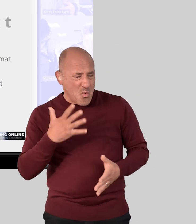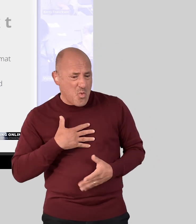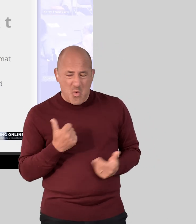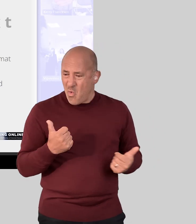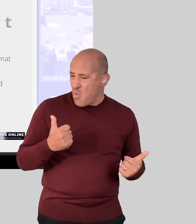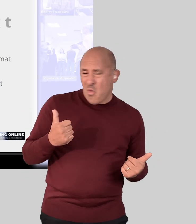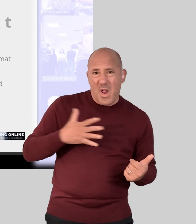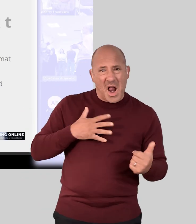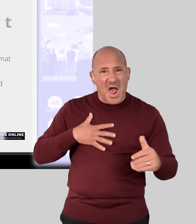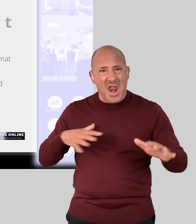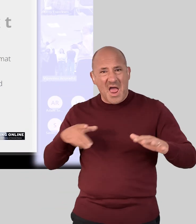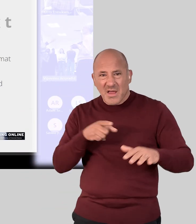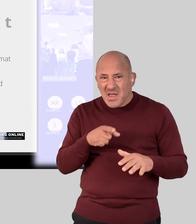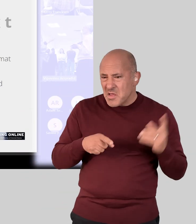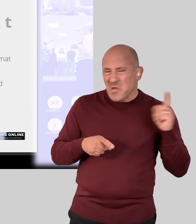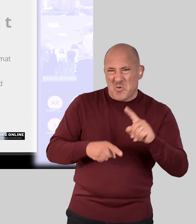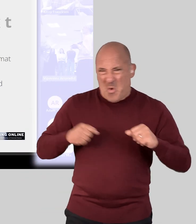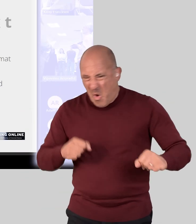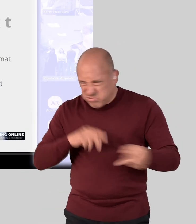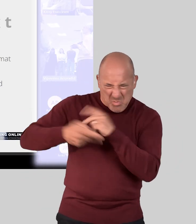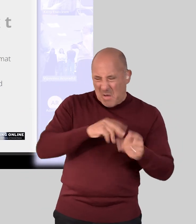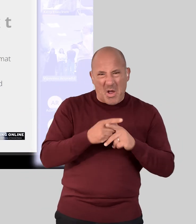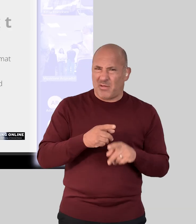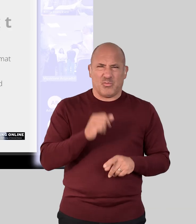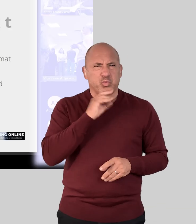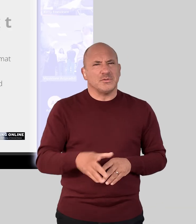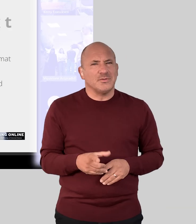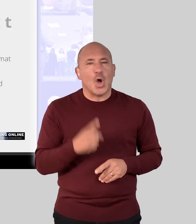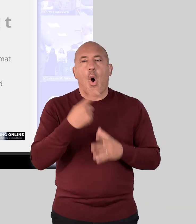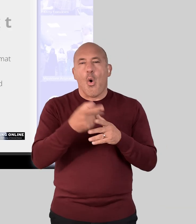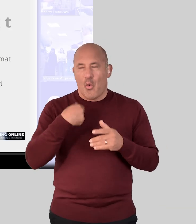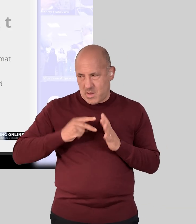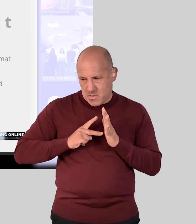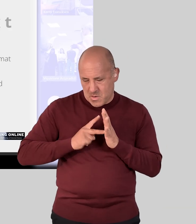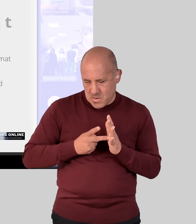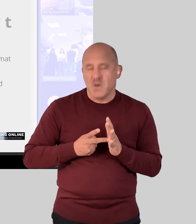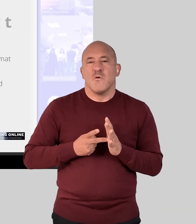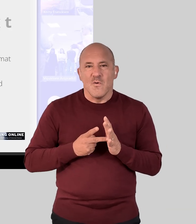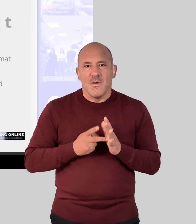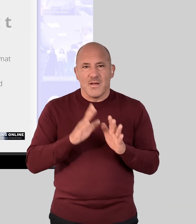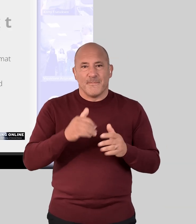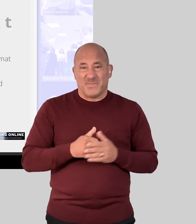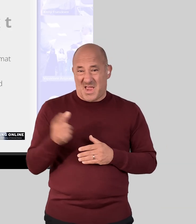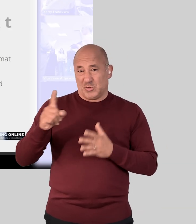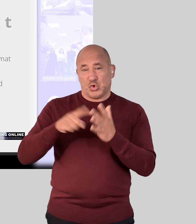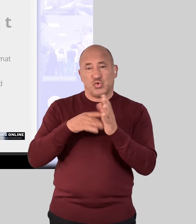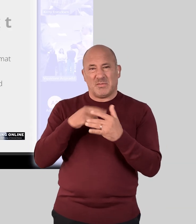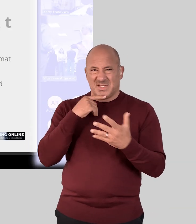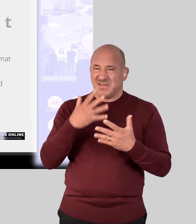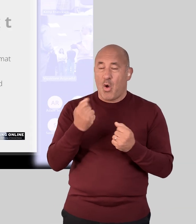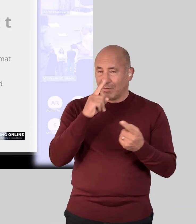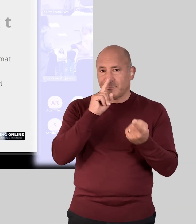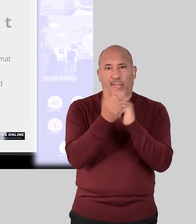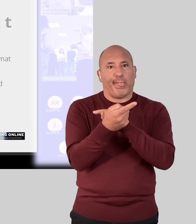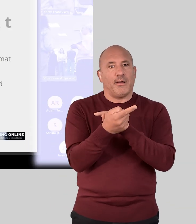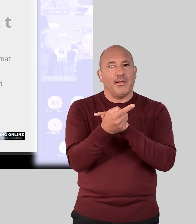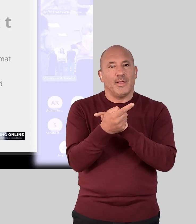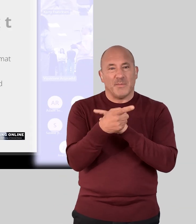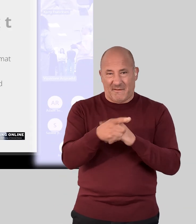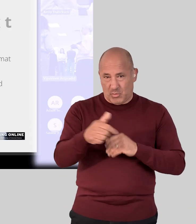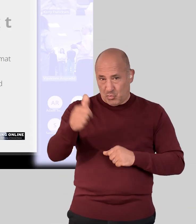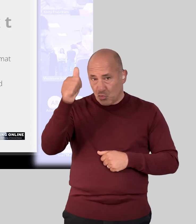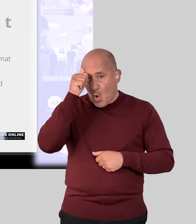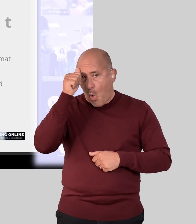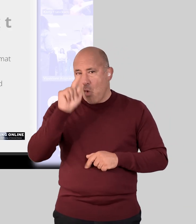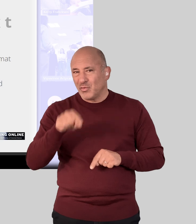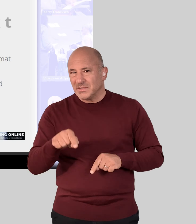attack, unless there's a strategy at play. So again, like Jane said, there's always kind of a flip side, but if you know what you're dealing with, then you can